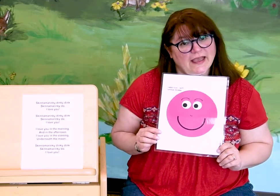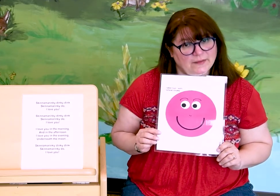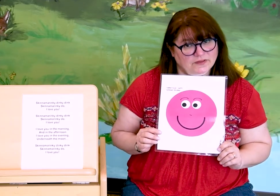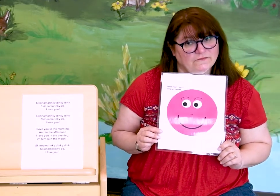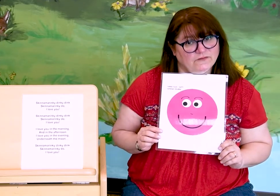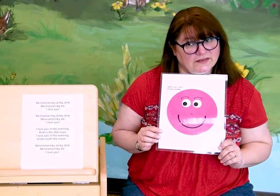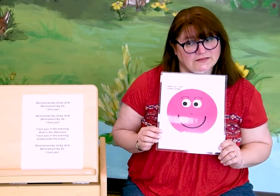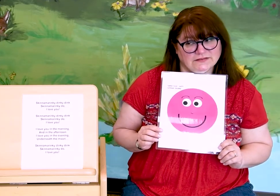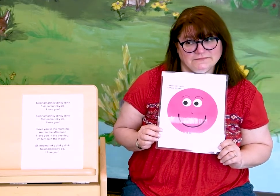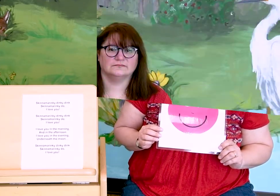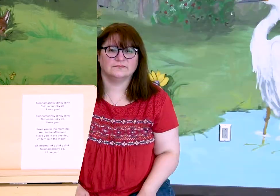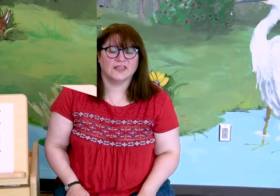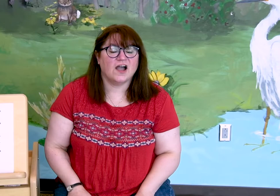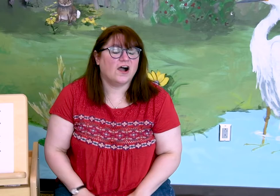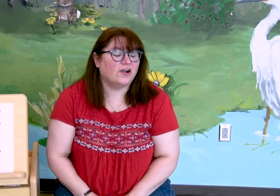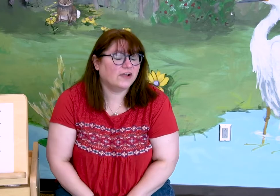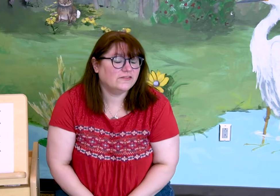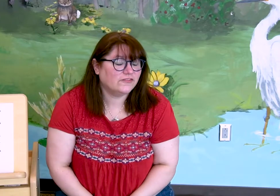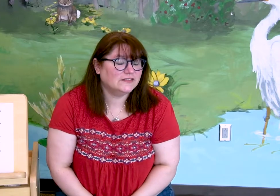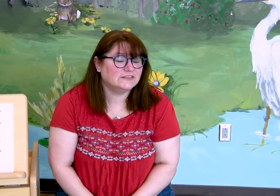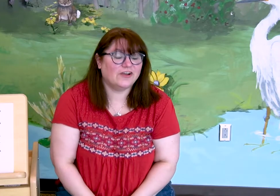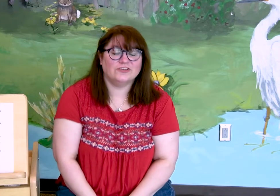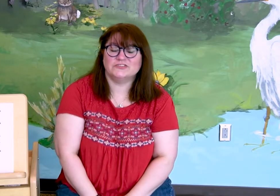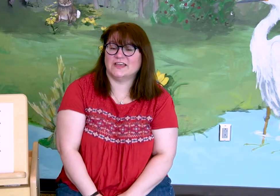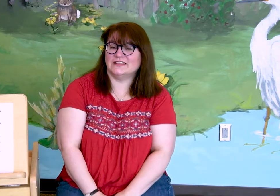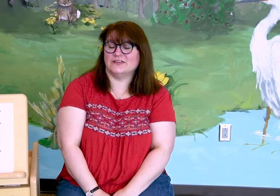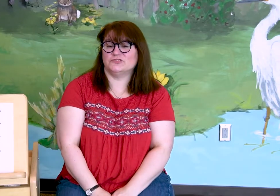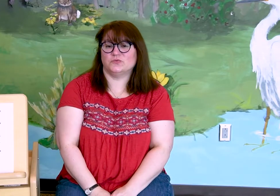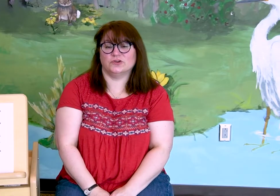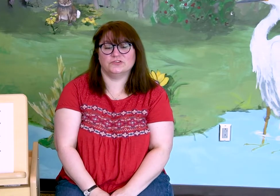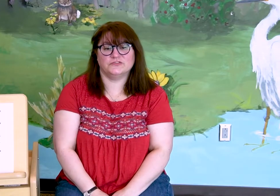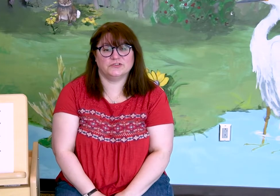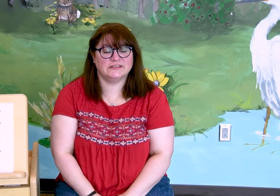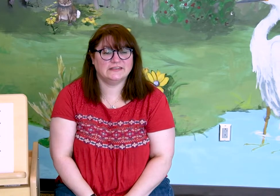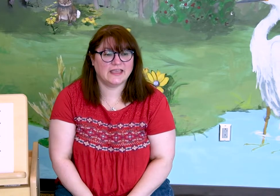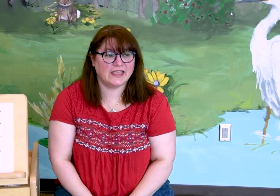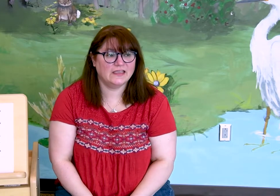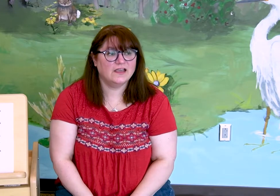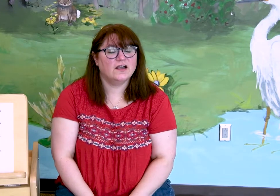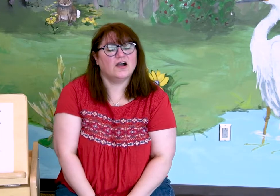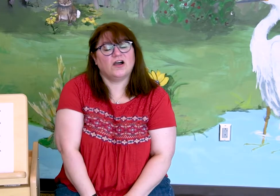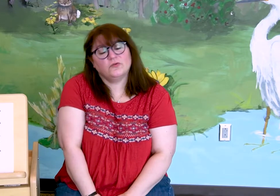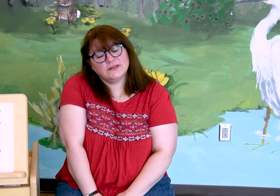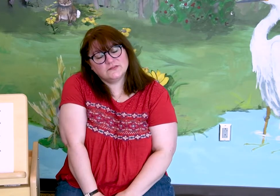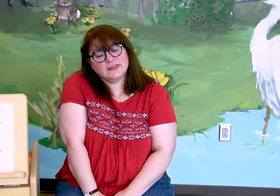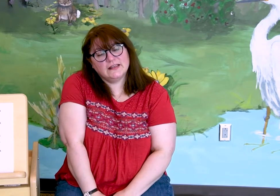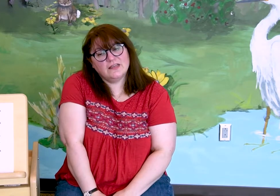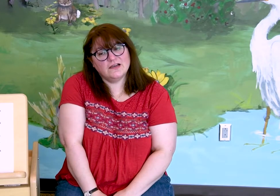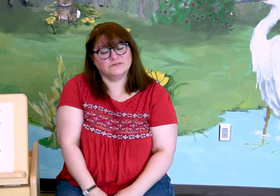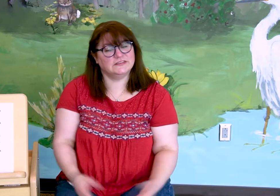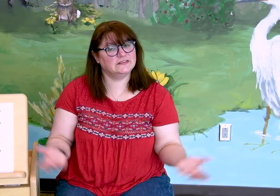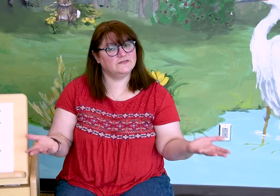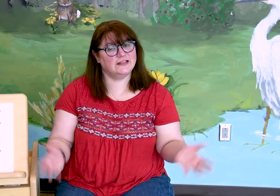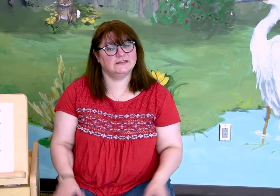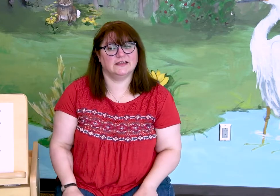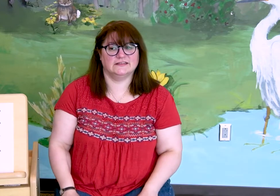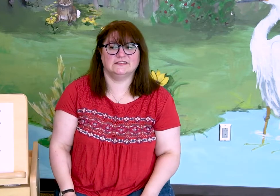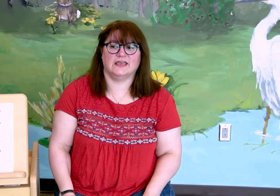happy face. All right, friends, our sign language words for today are ways of saying love since it's Valentine's Day.